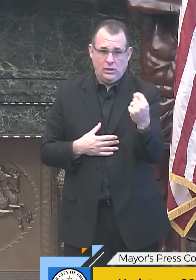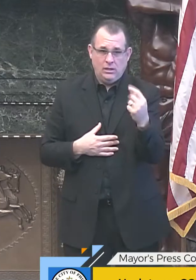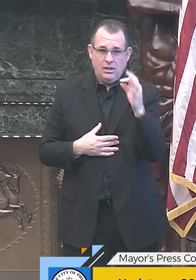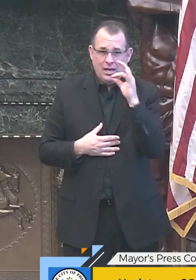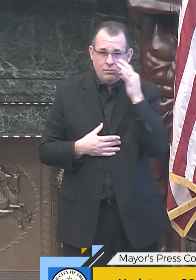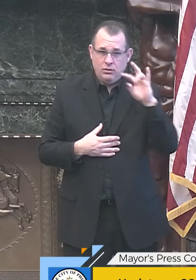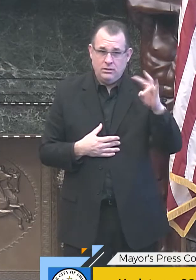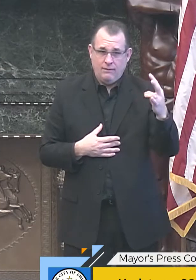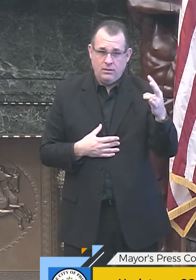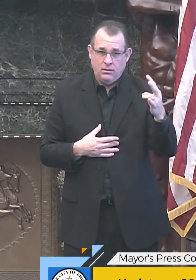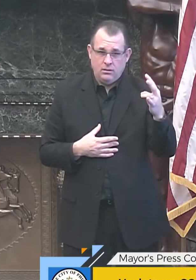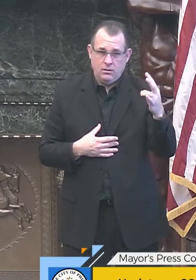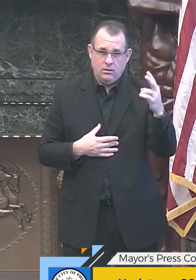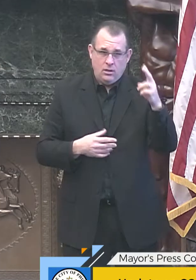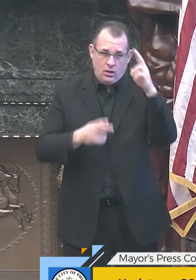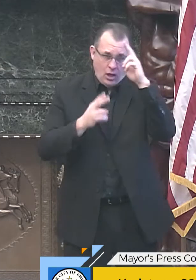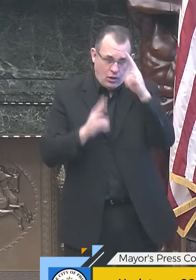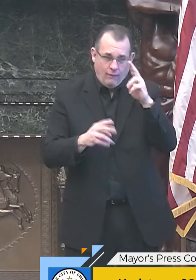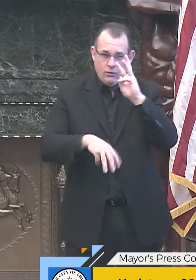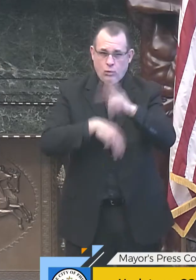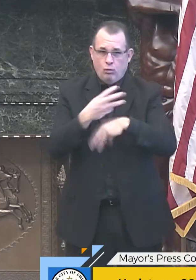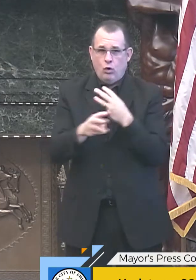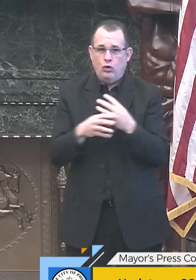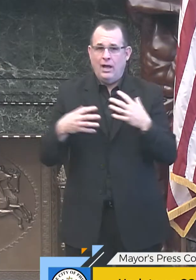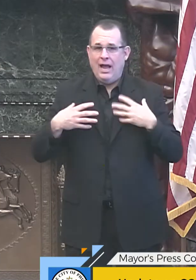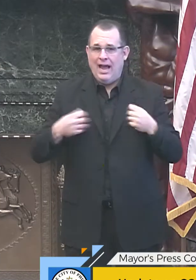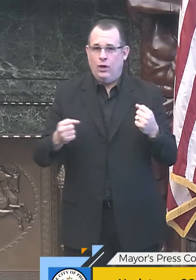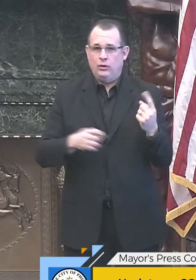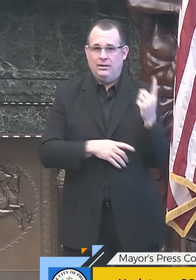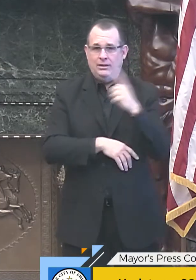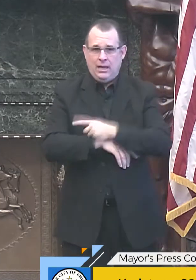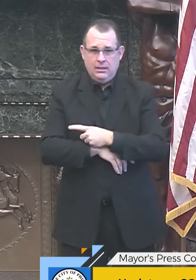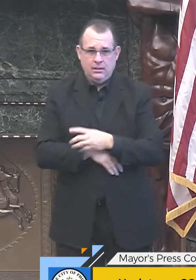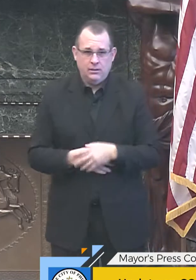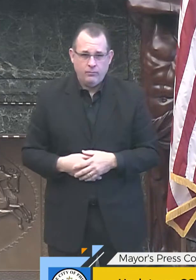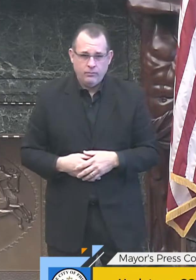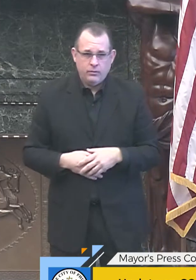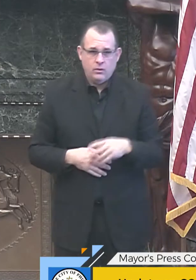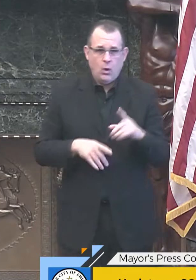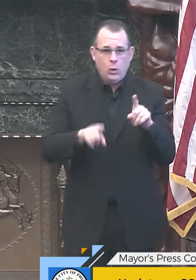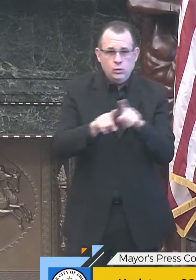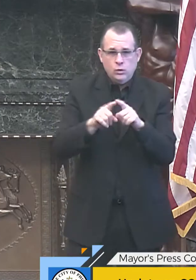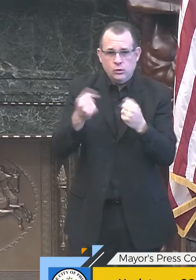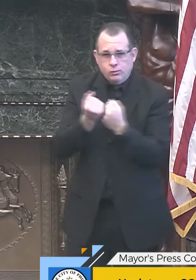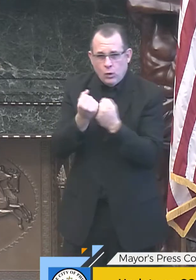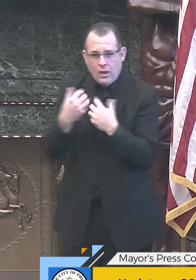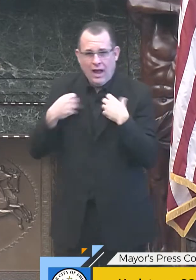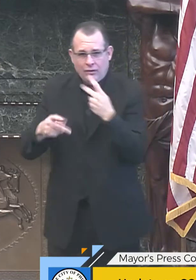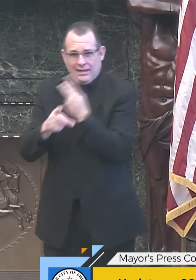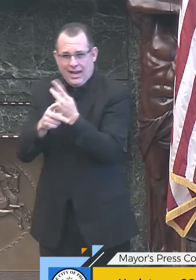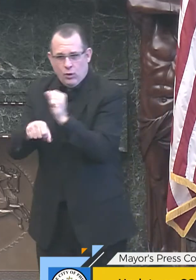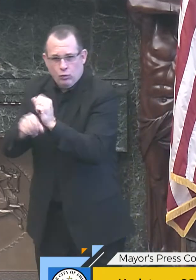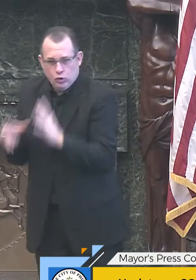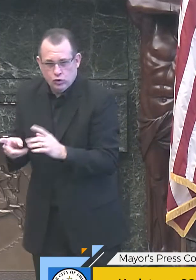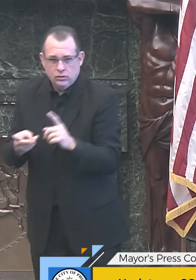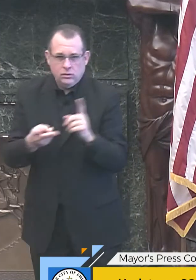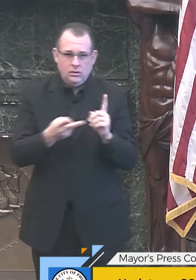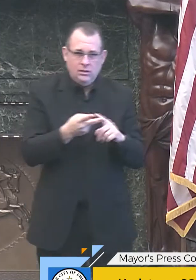in honor of World Health Day, as well as the healthcare workers and first responders who are on the front lines of